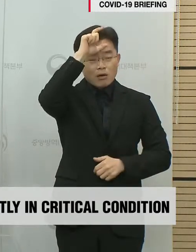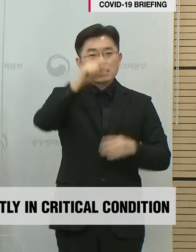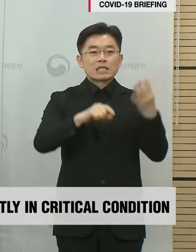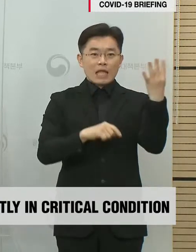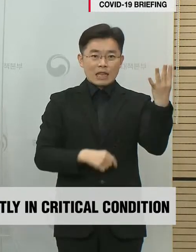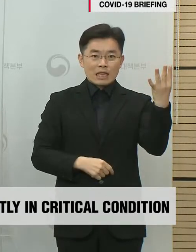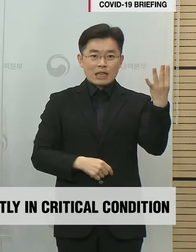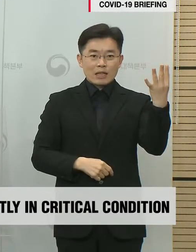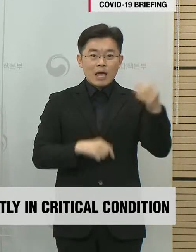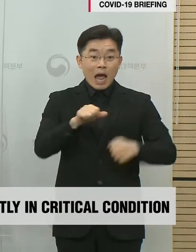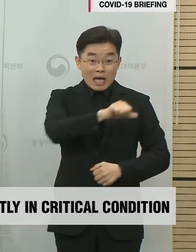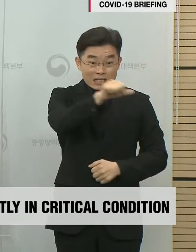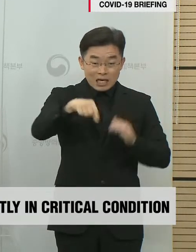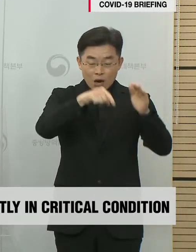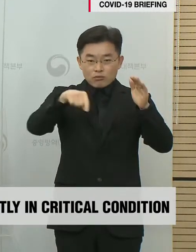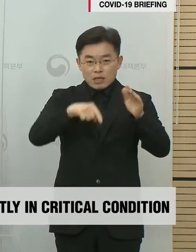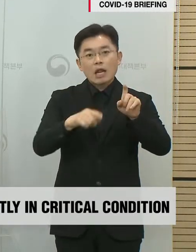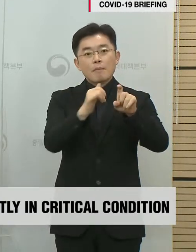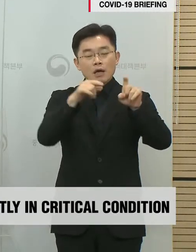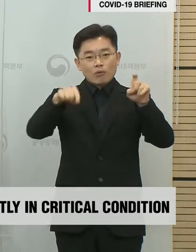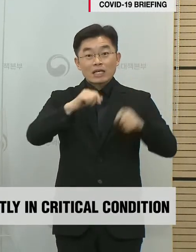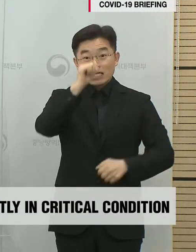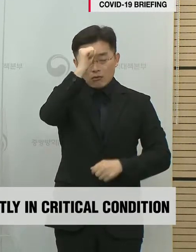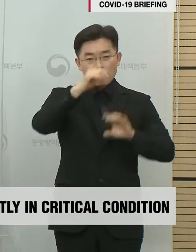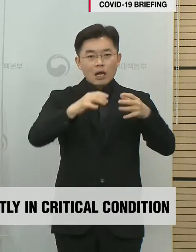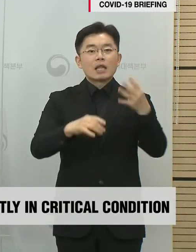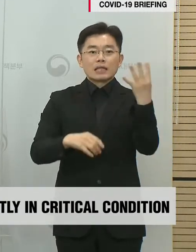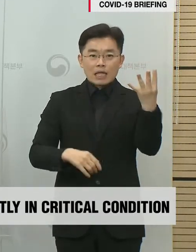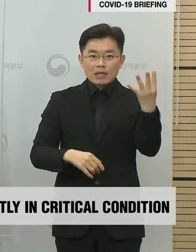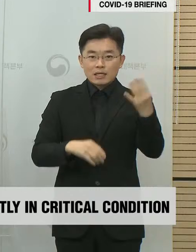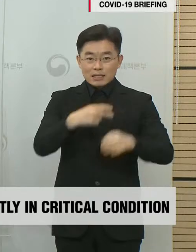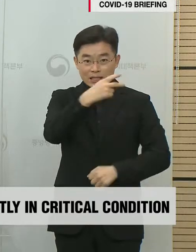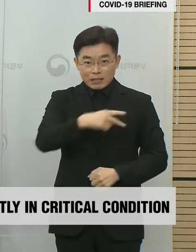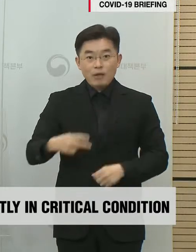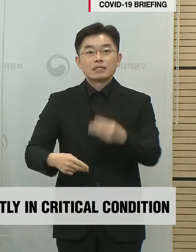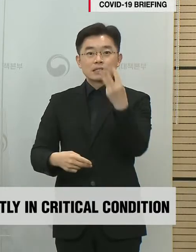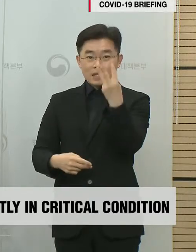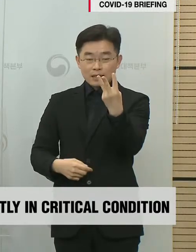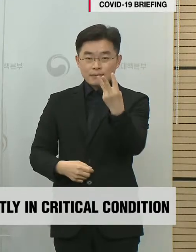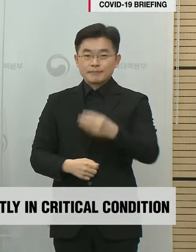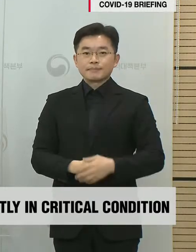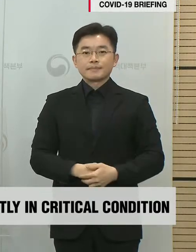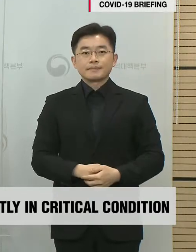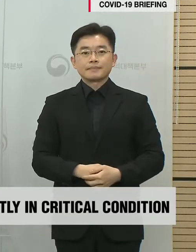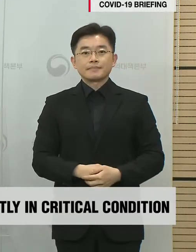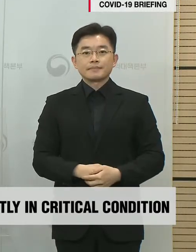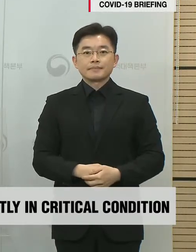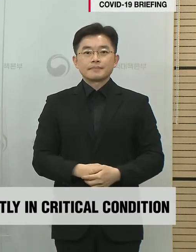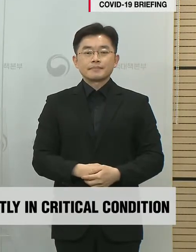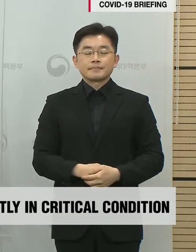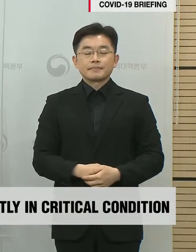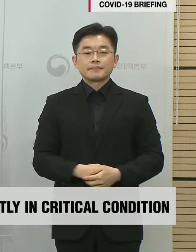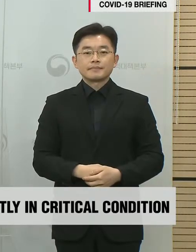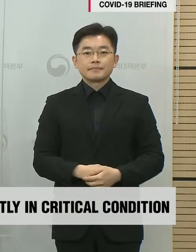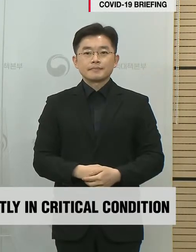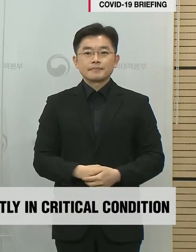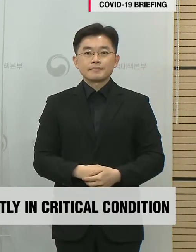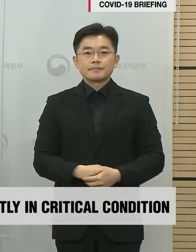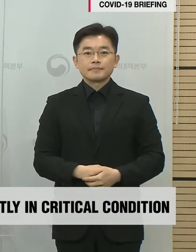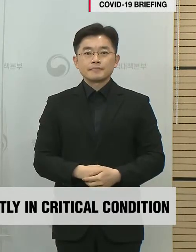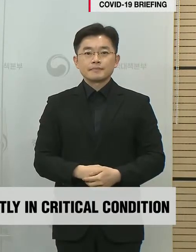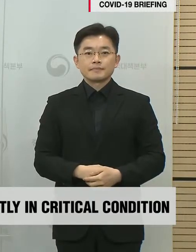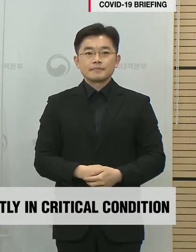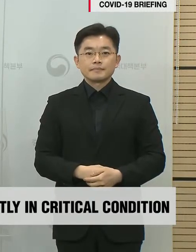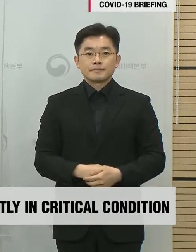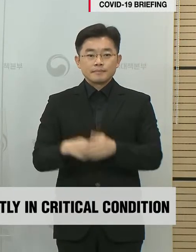seen Turkey, 4 from Turkey, and 11 were from Asia, 4 from India, and 3 from Indonesia.